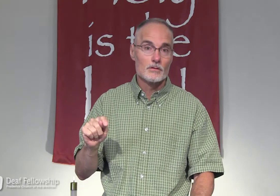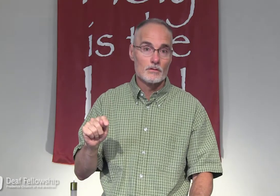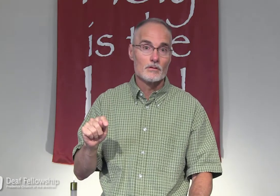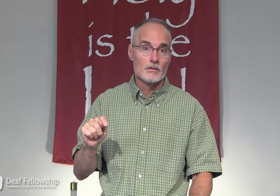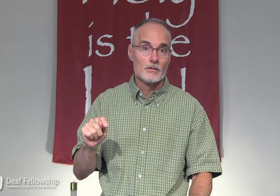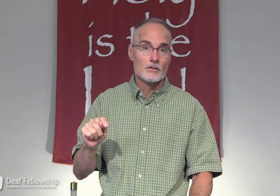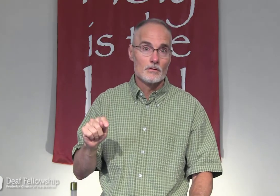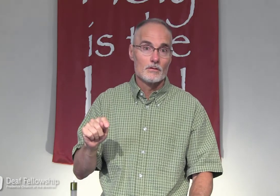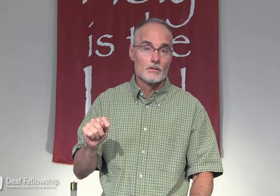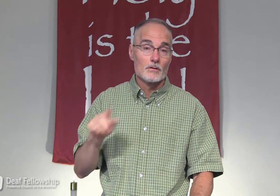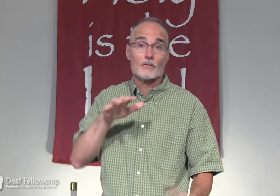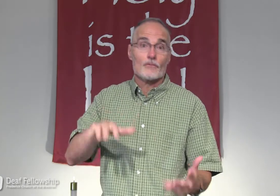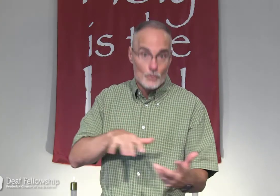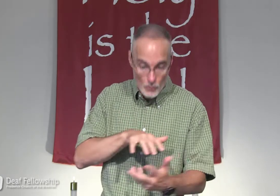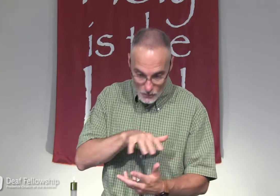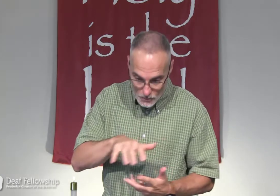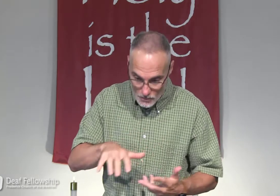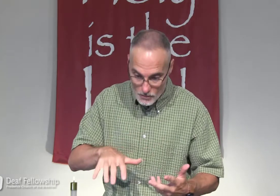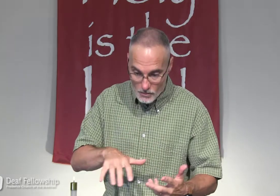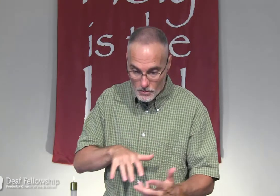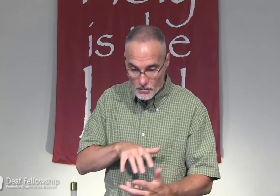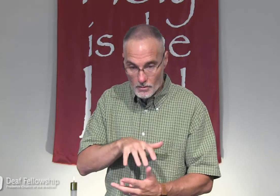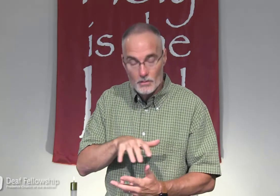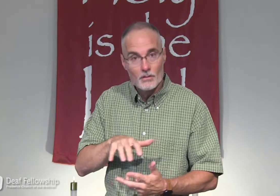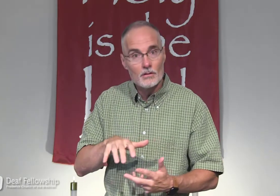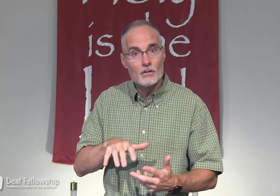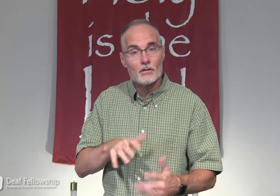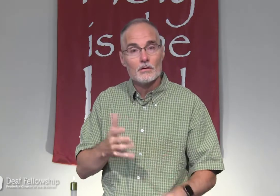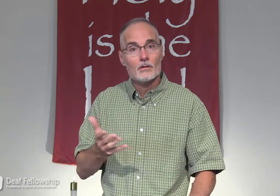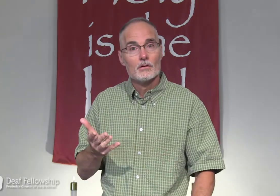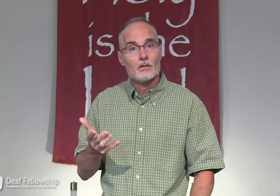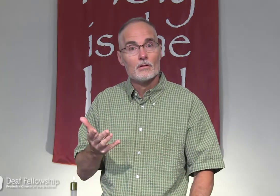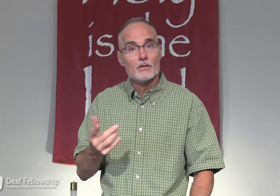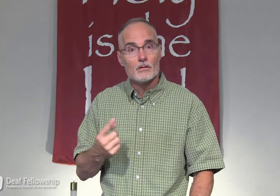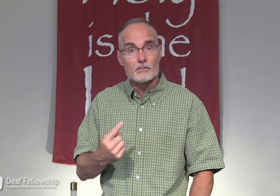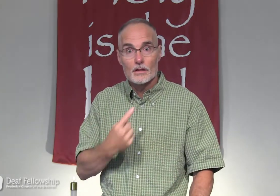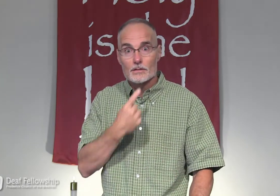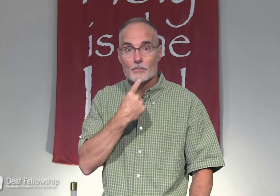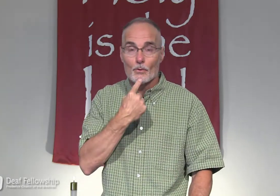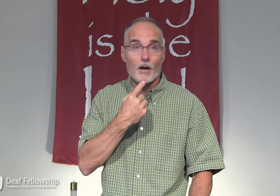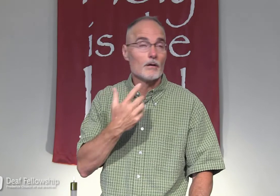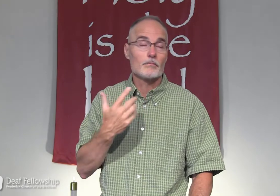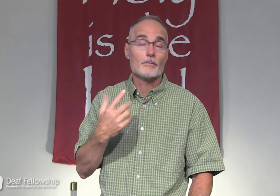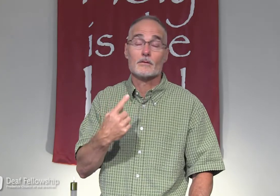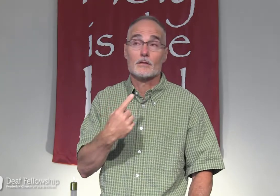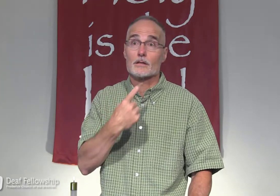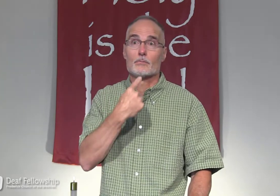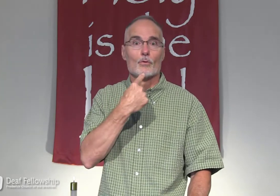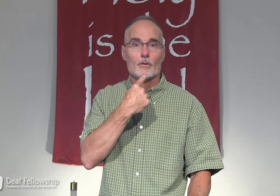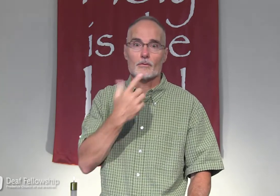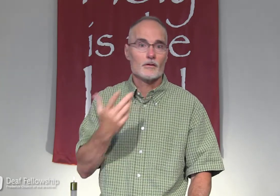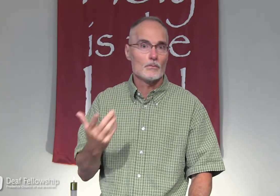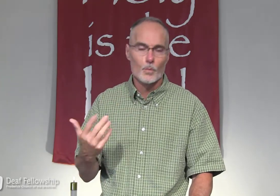And the church family is hurt. It's confused. And disappointment.